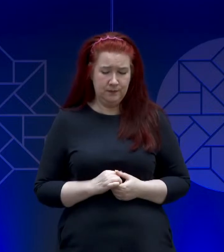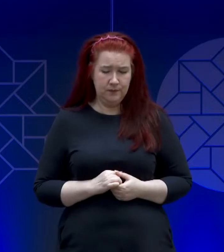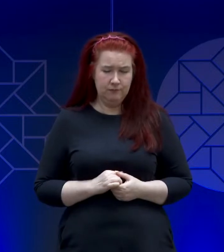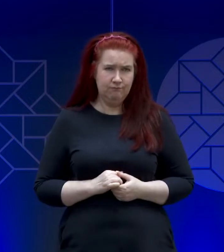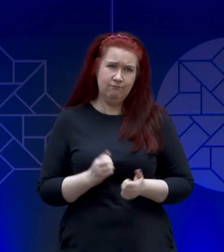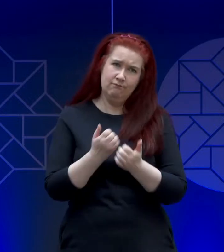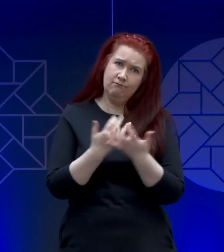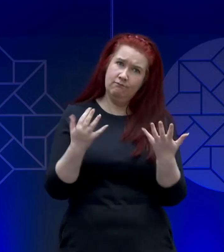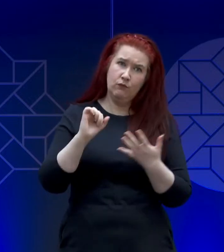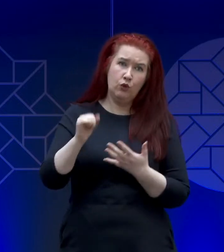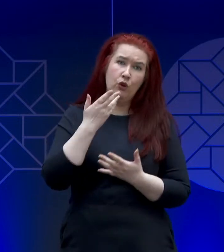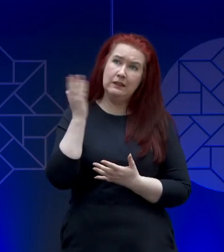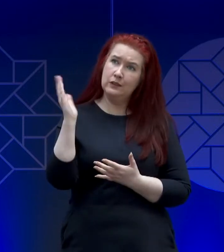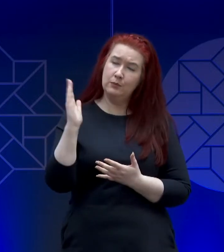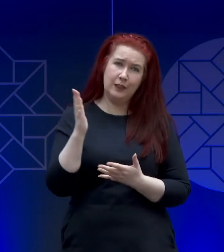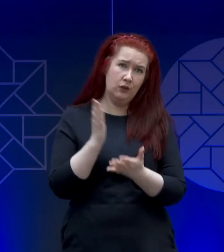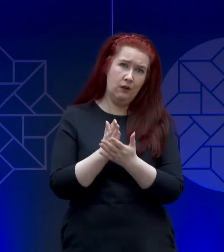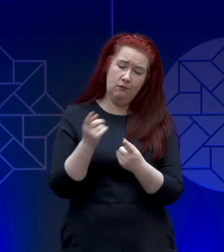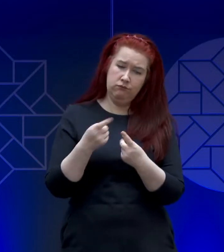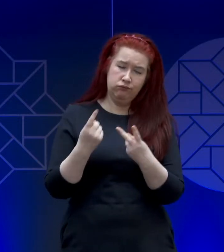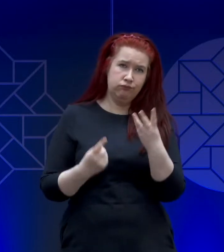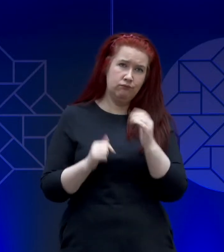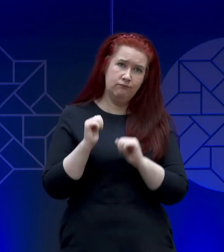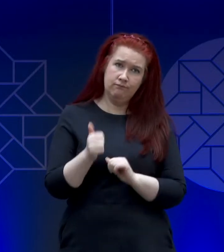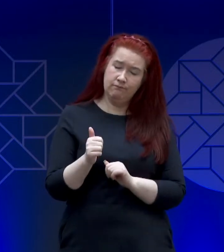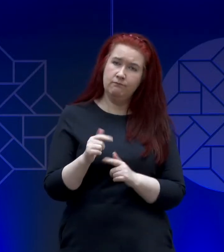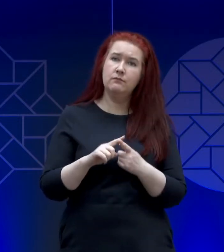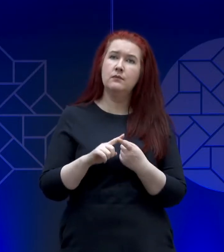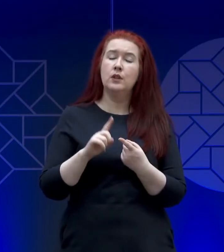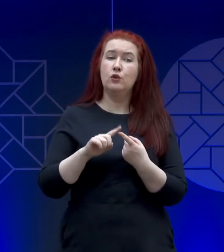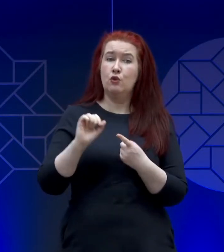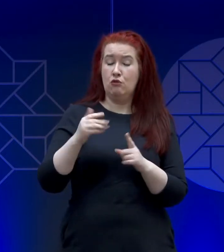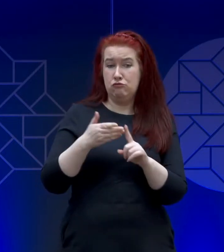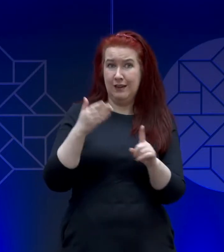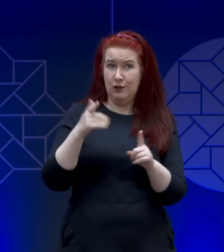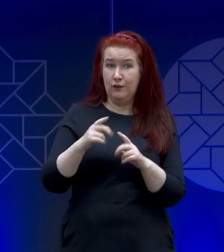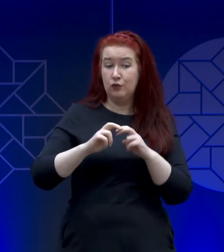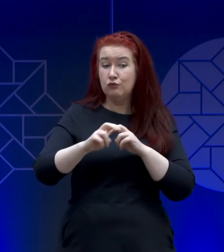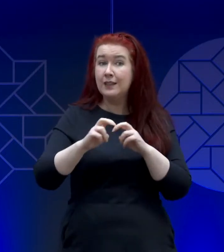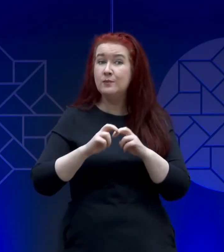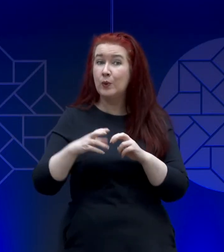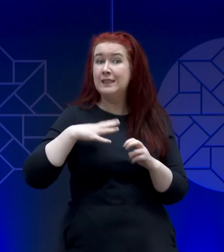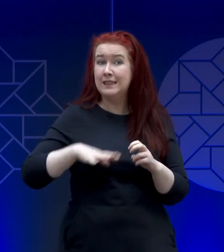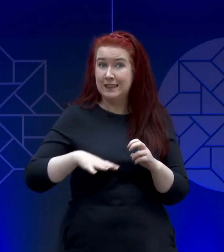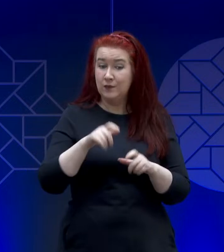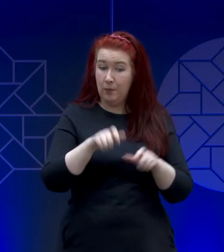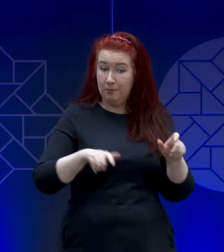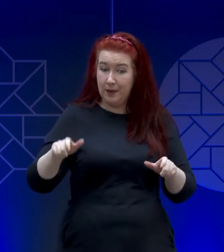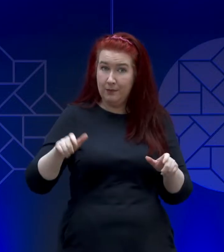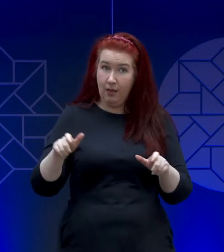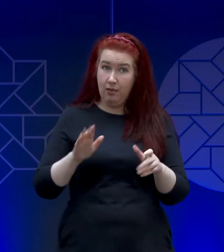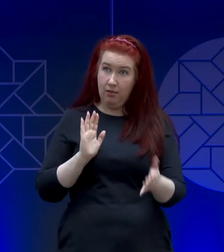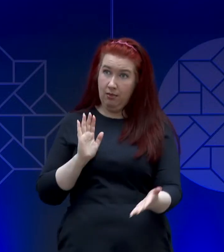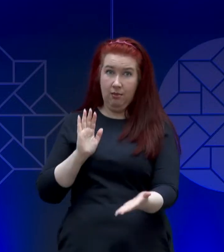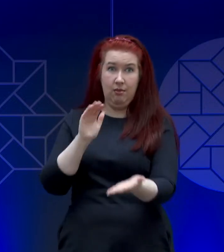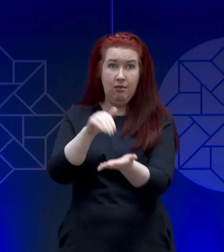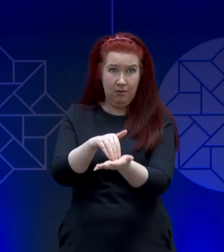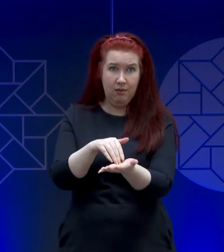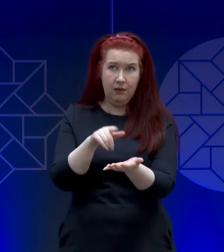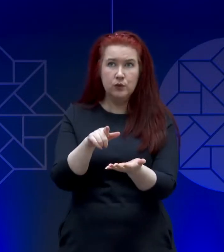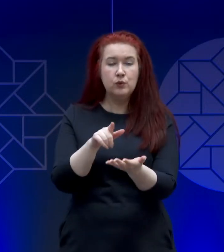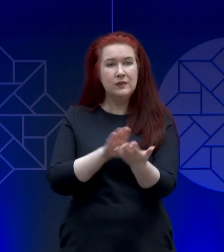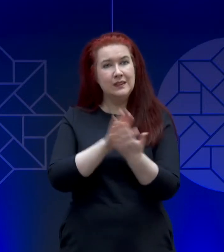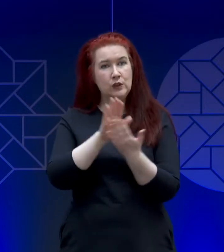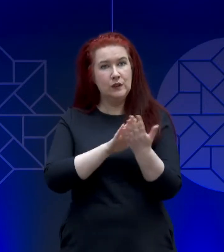welcomed from your speech this morning, in particular your recognition of the transport needs for people getting to